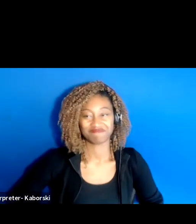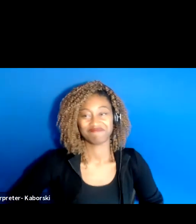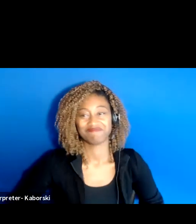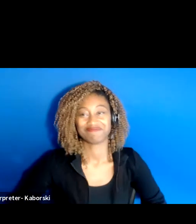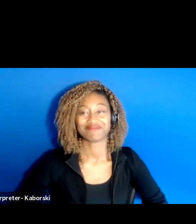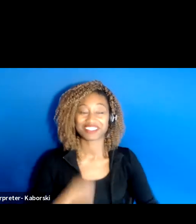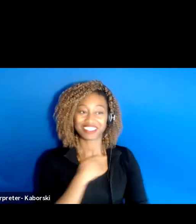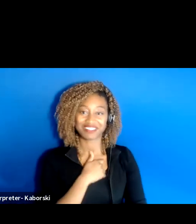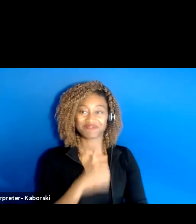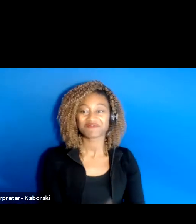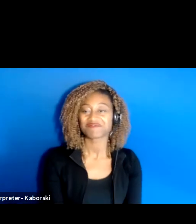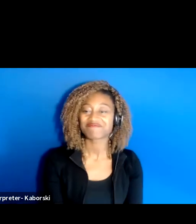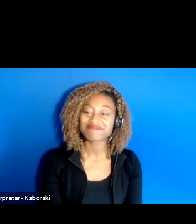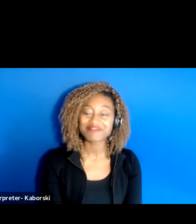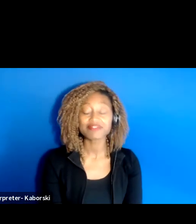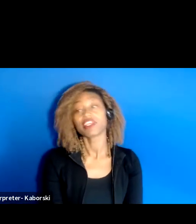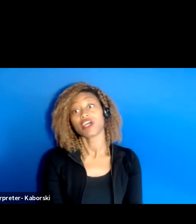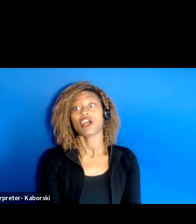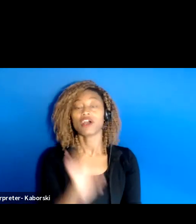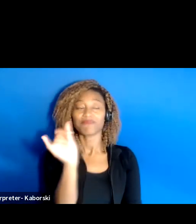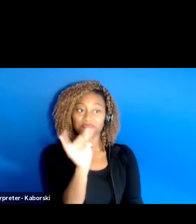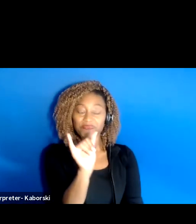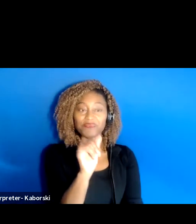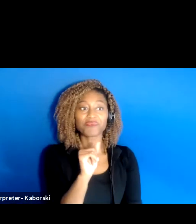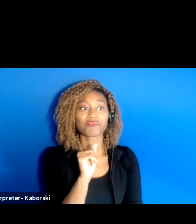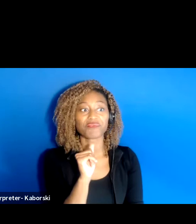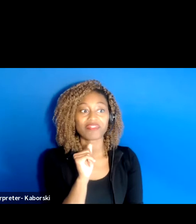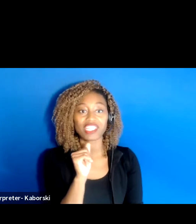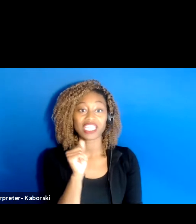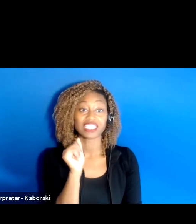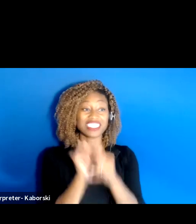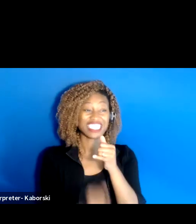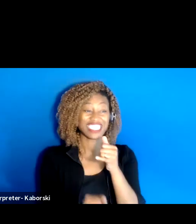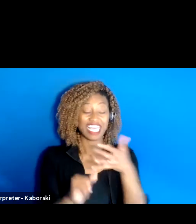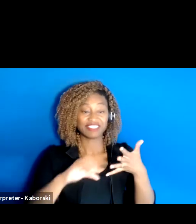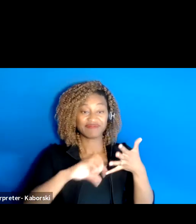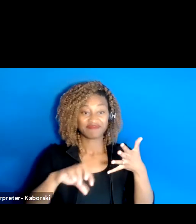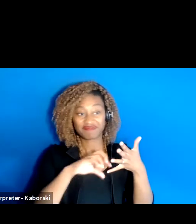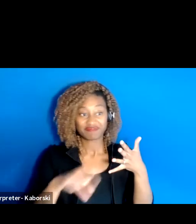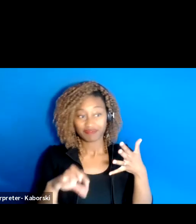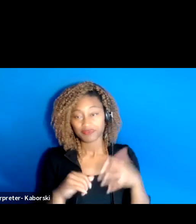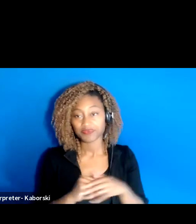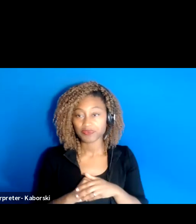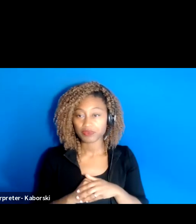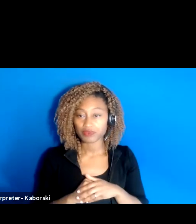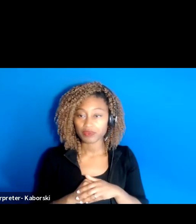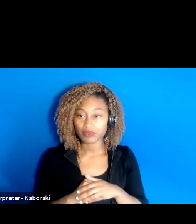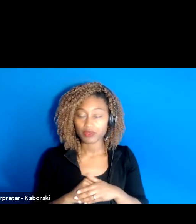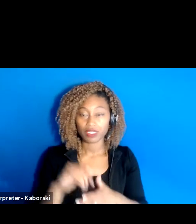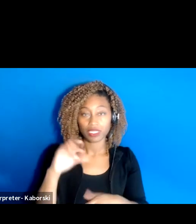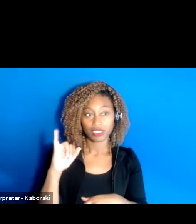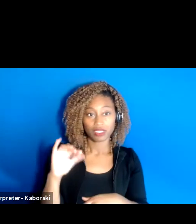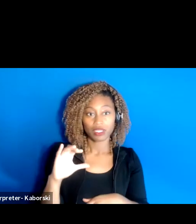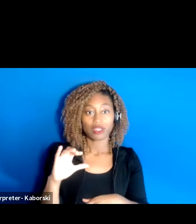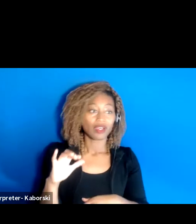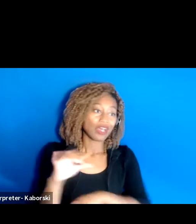Sorry. And also the last section of the silk authorities